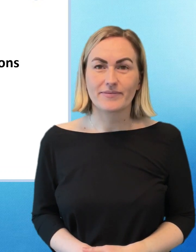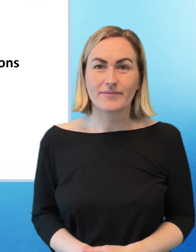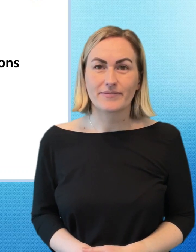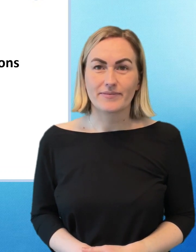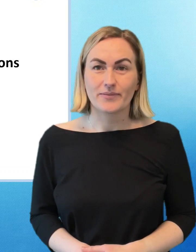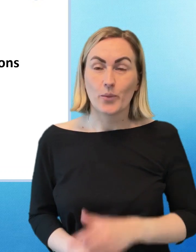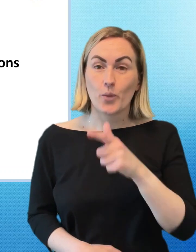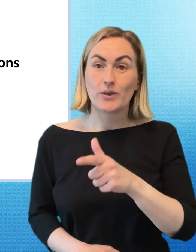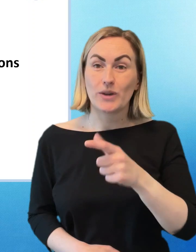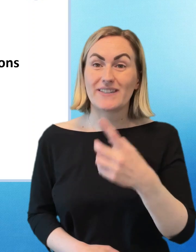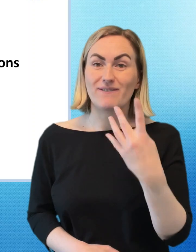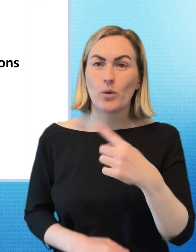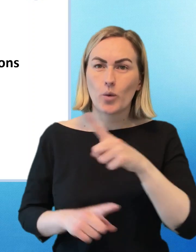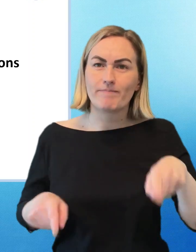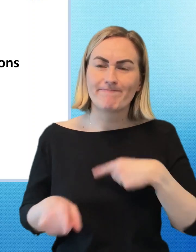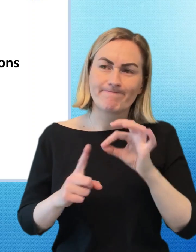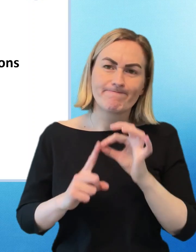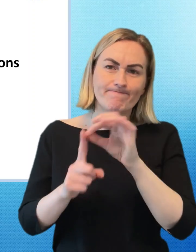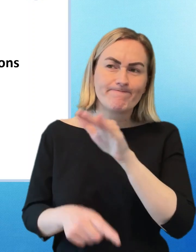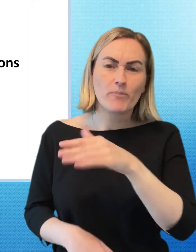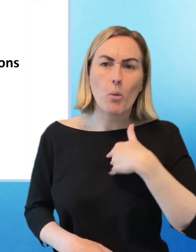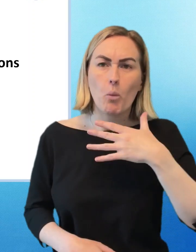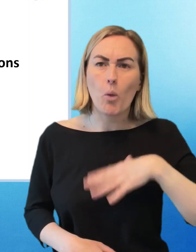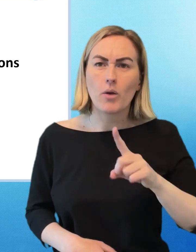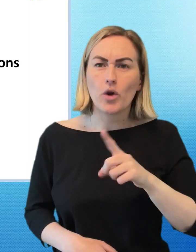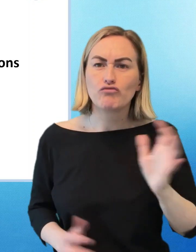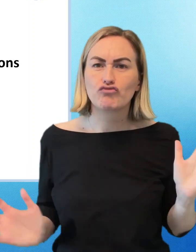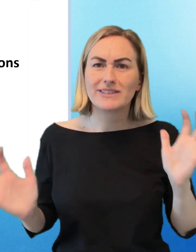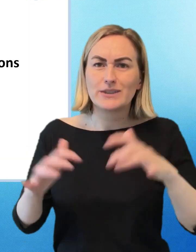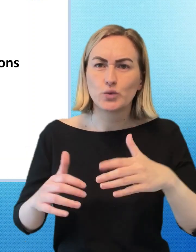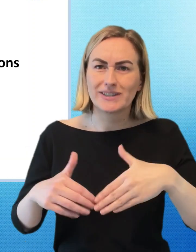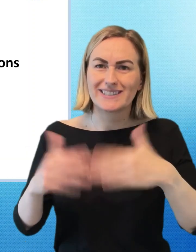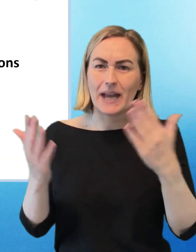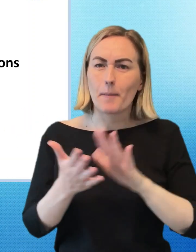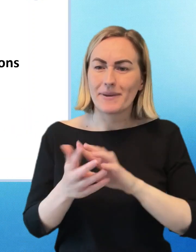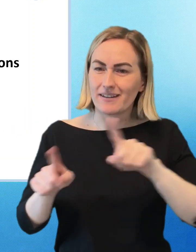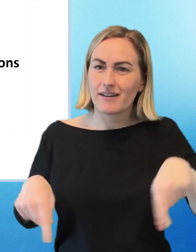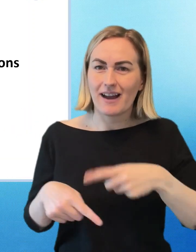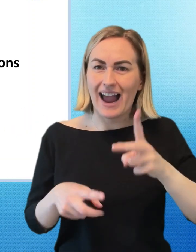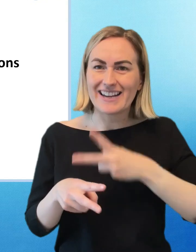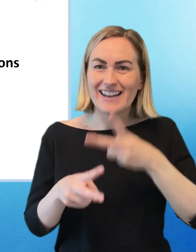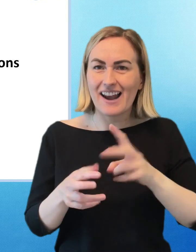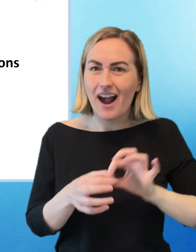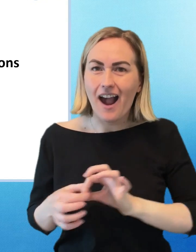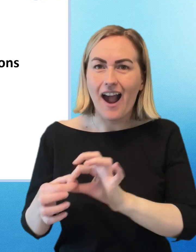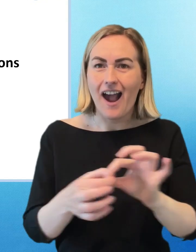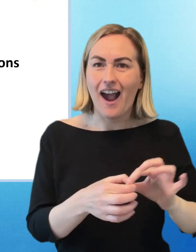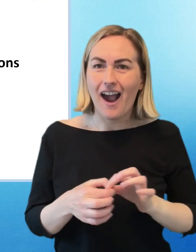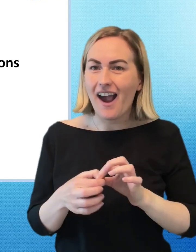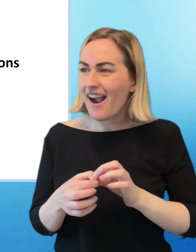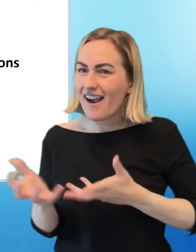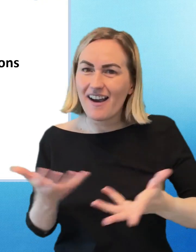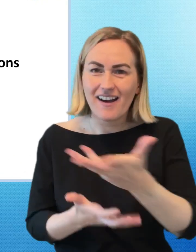In 2024, we propose having a reunion day where we can reconnect and reflect and re-engage